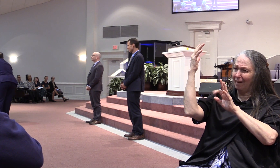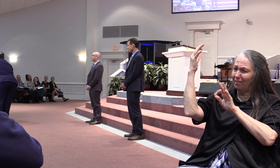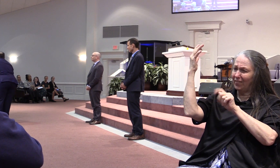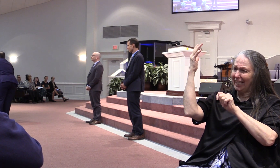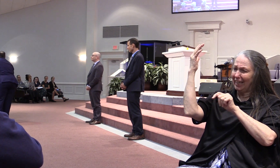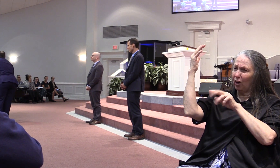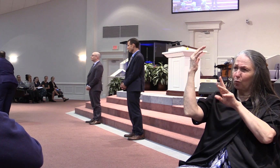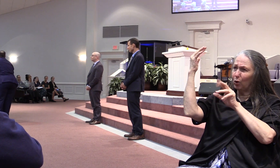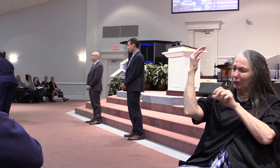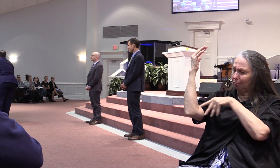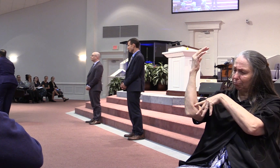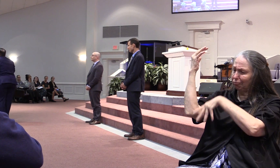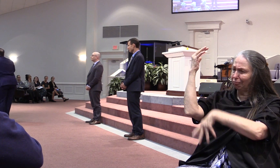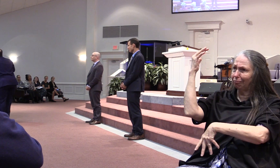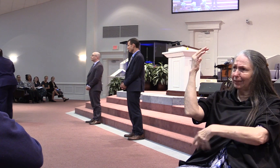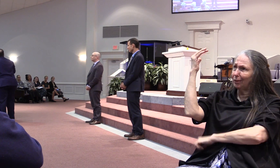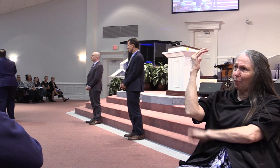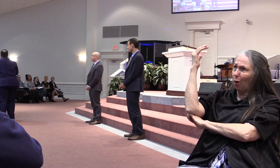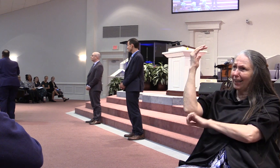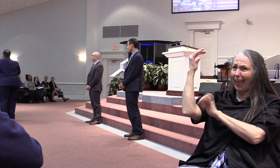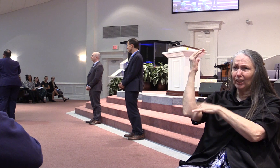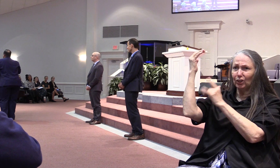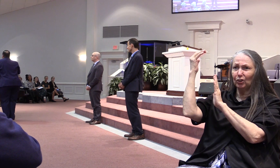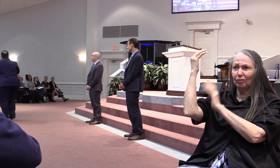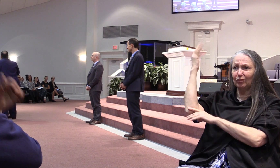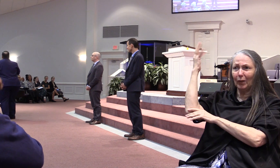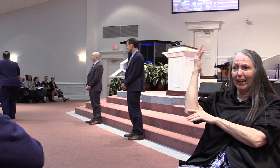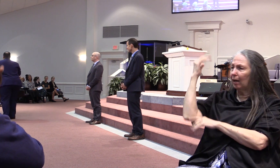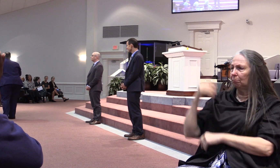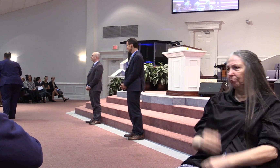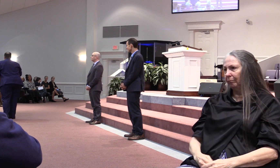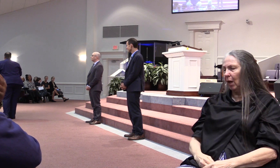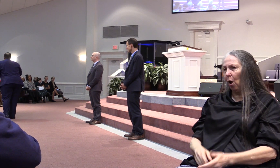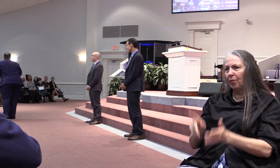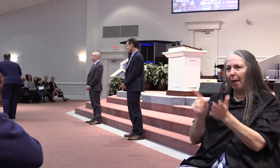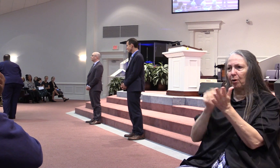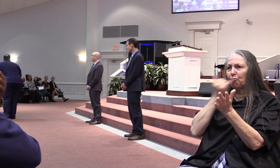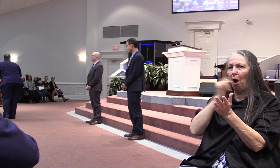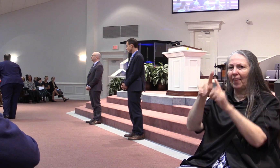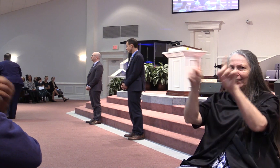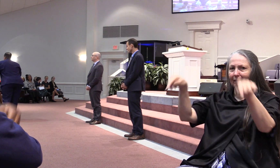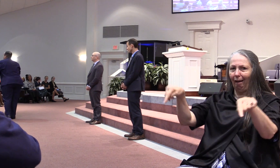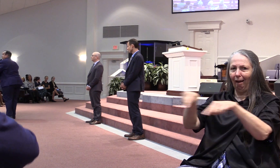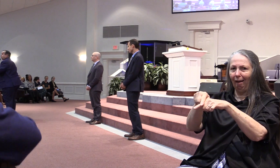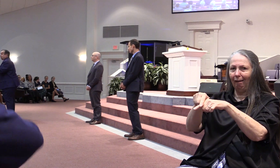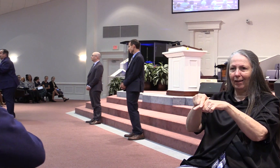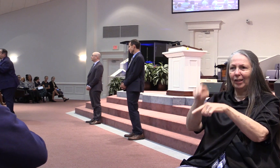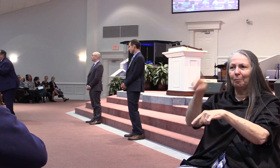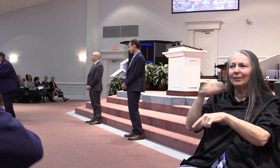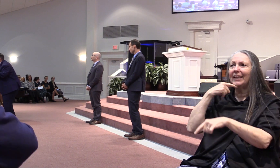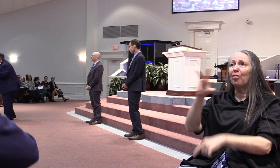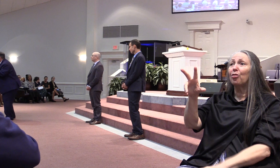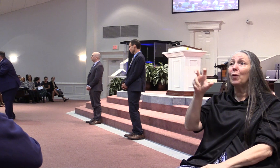holding that up. So I said to myself, they made a misprint on their sign. It was supposed to